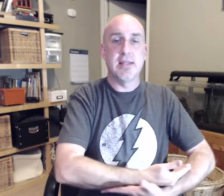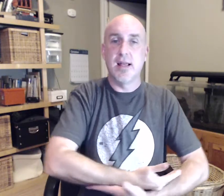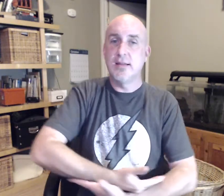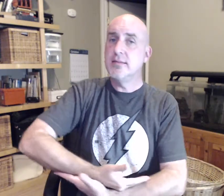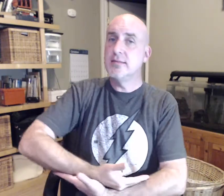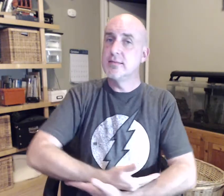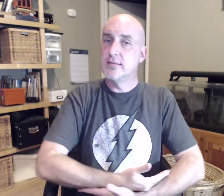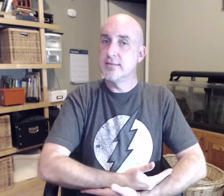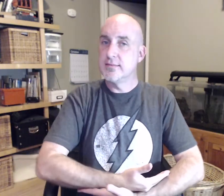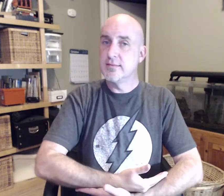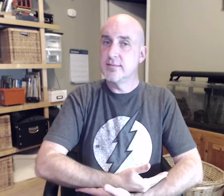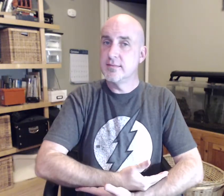Son,